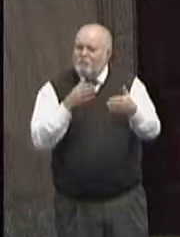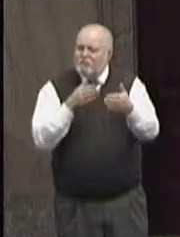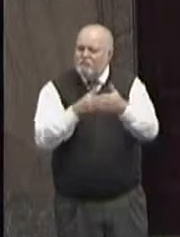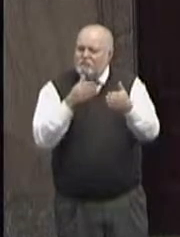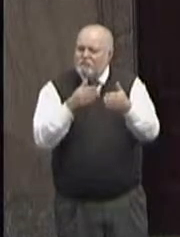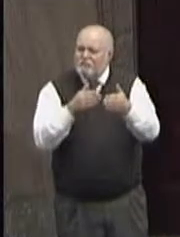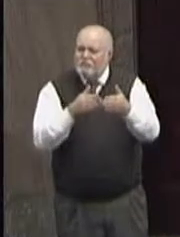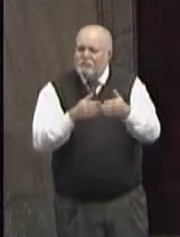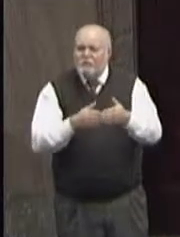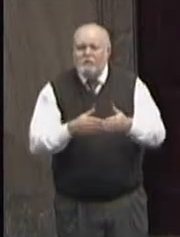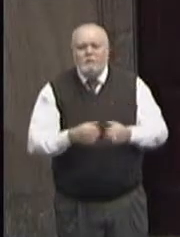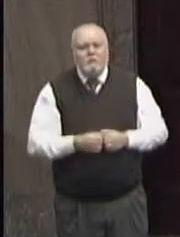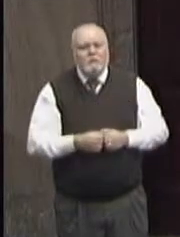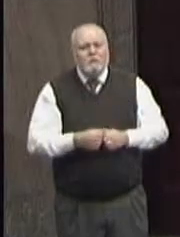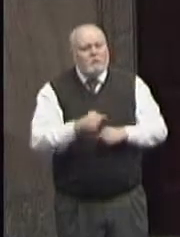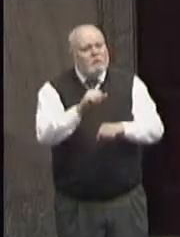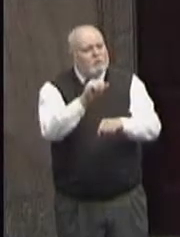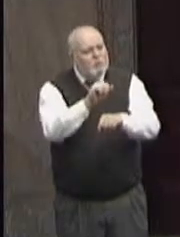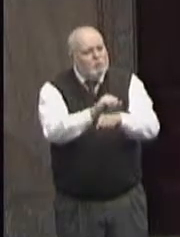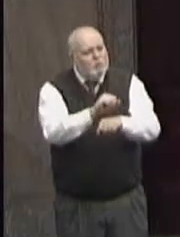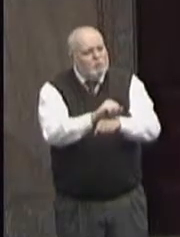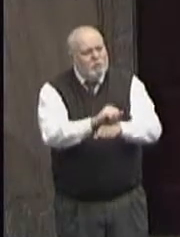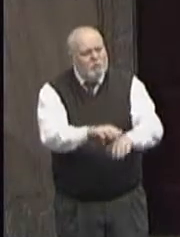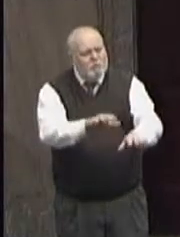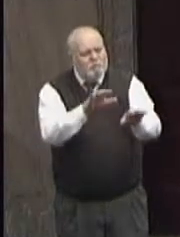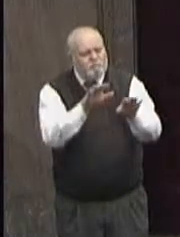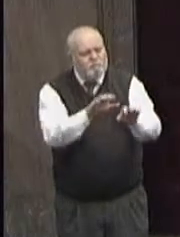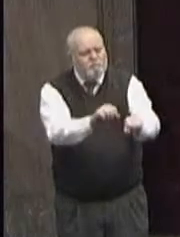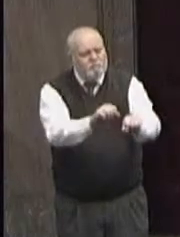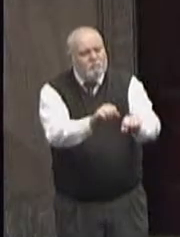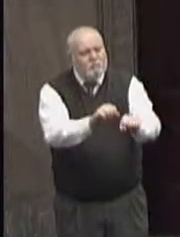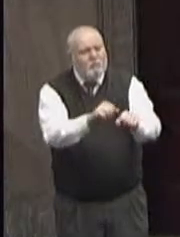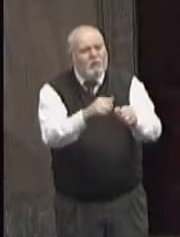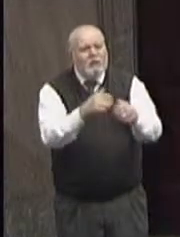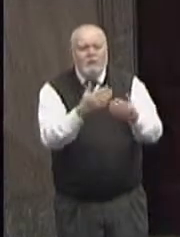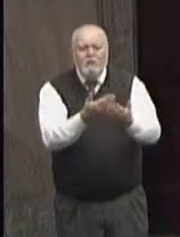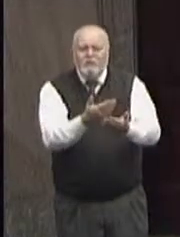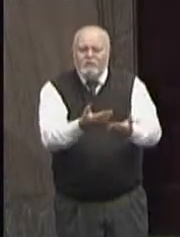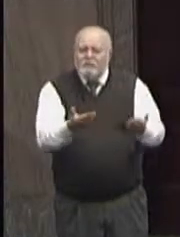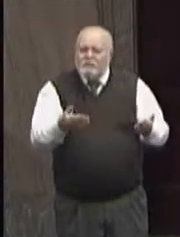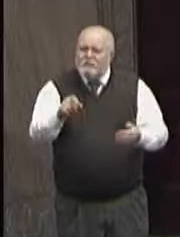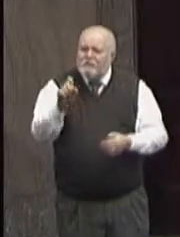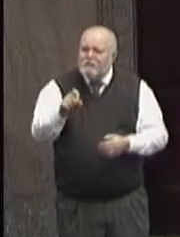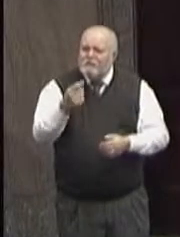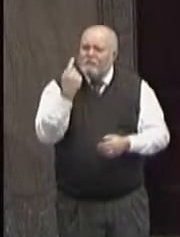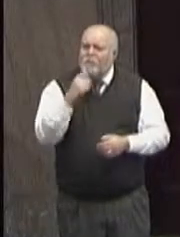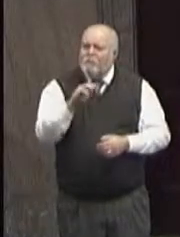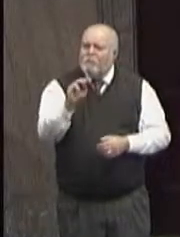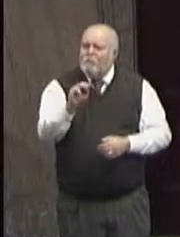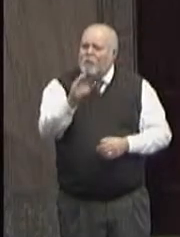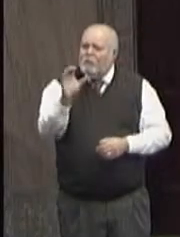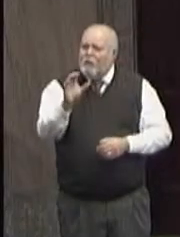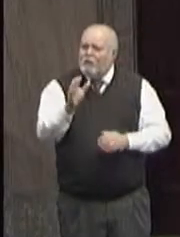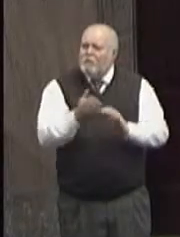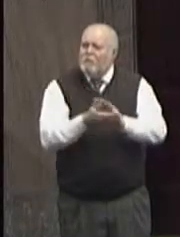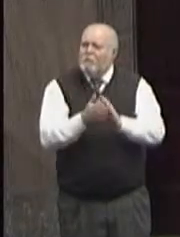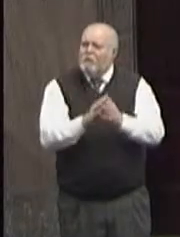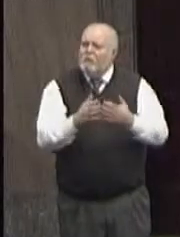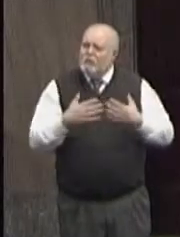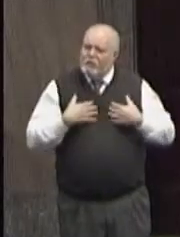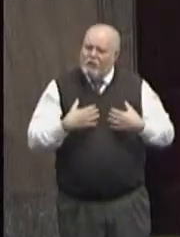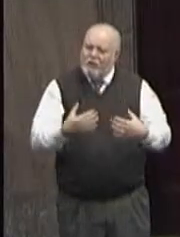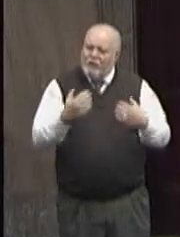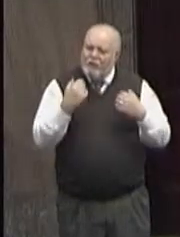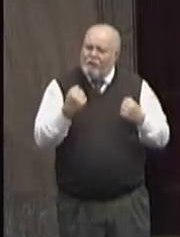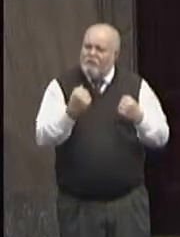to work to secure the resources necessary for Monroe County to be a healthy and safe community,